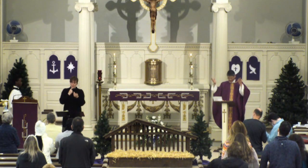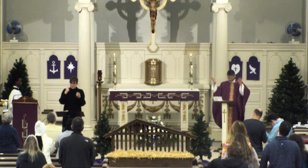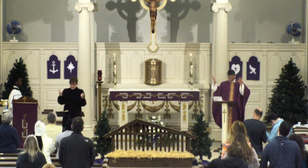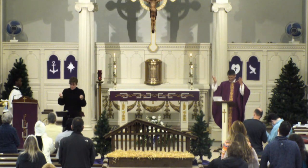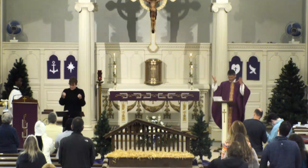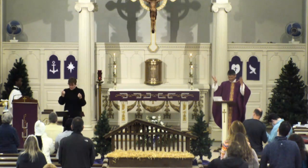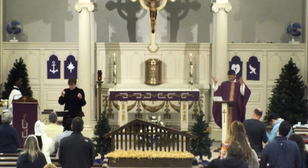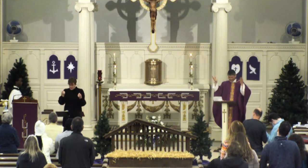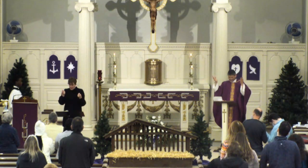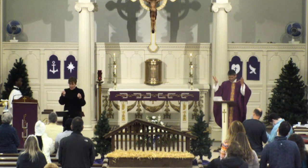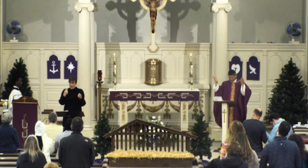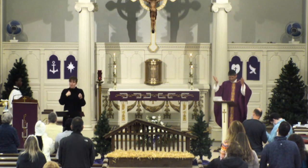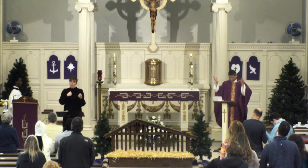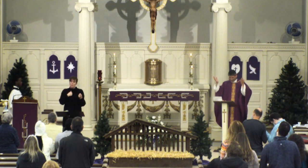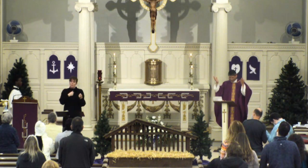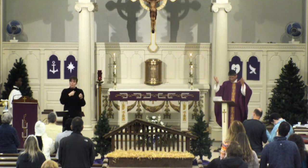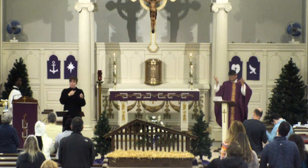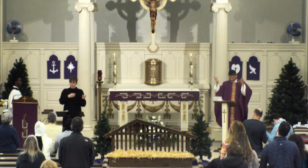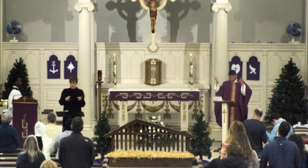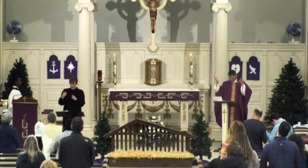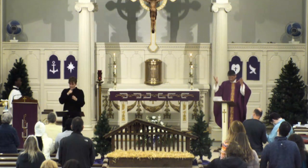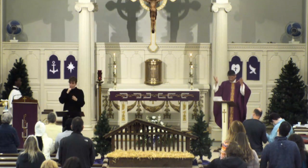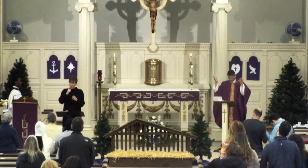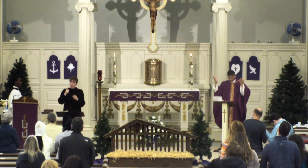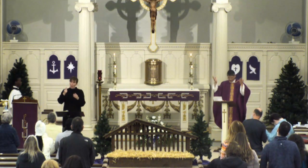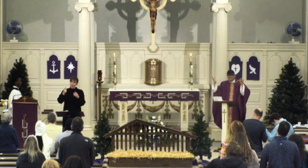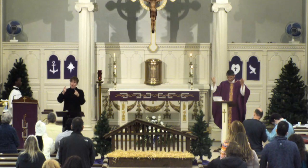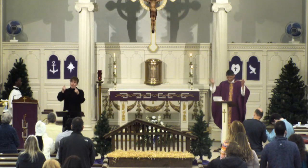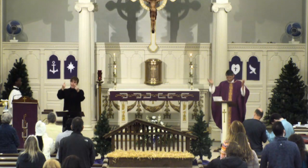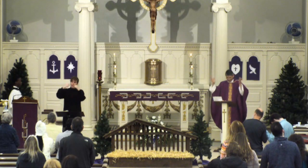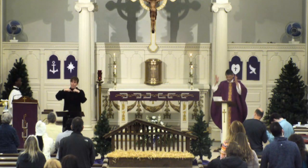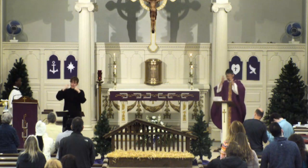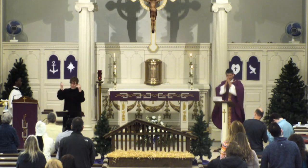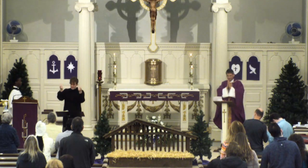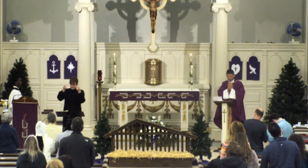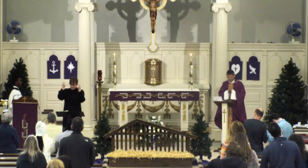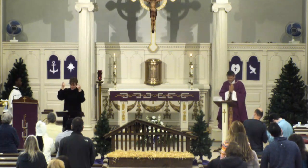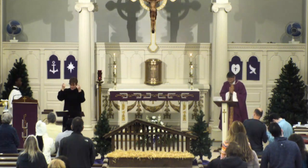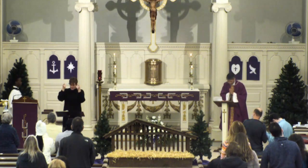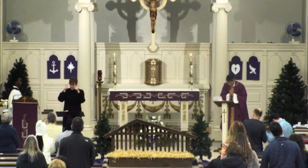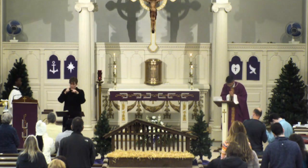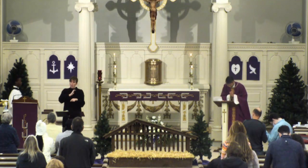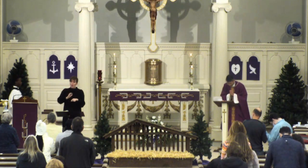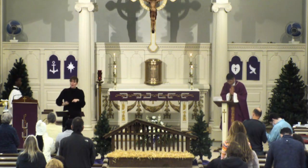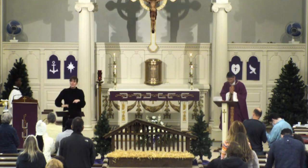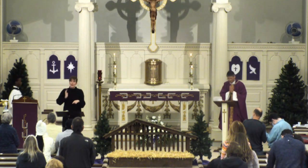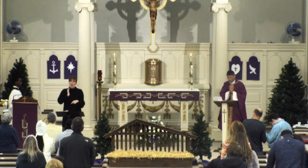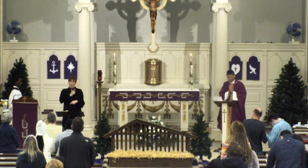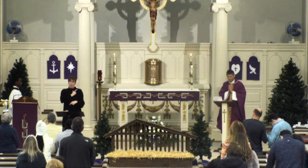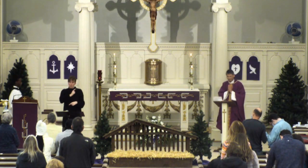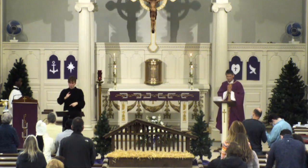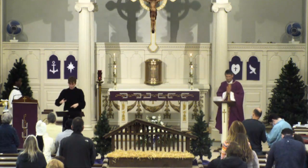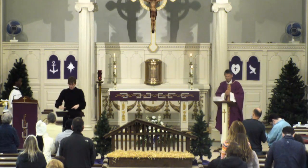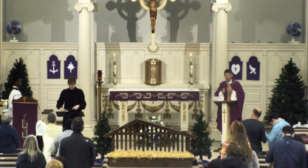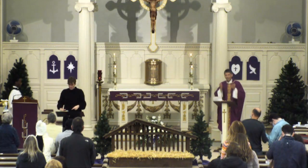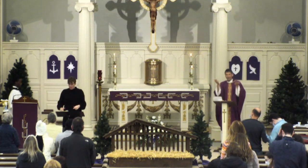and to prepare us for the coming feasts. Through Christ our